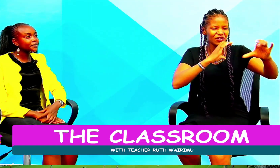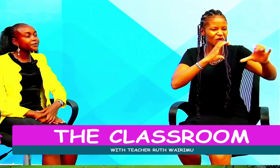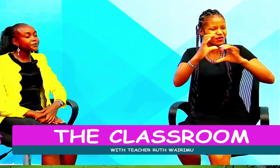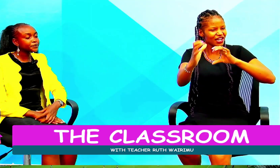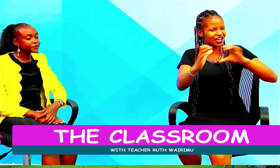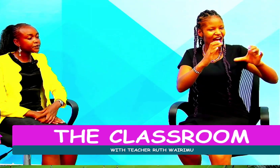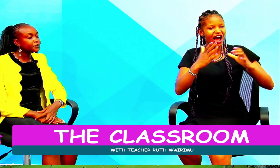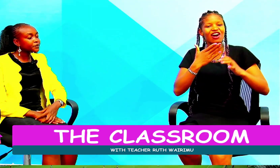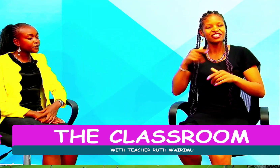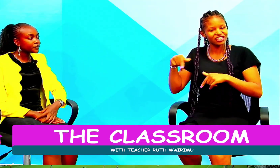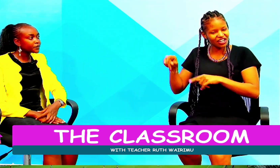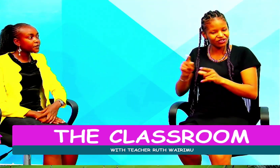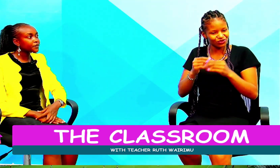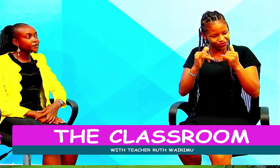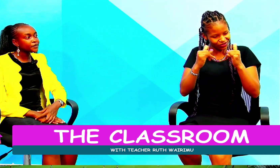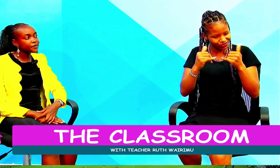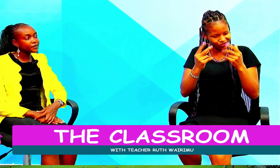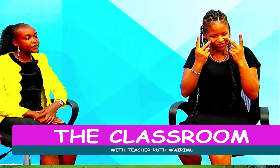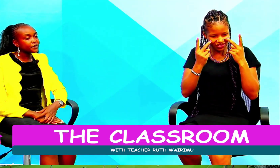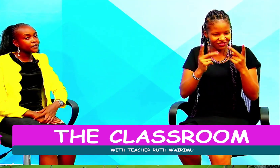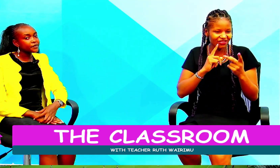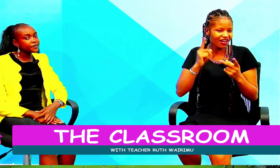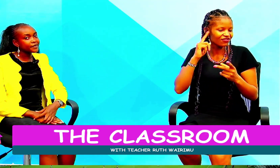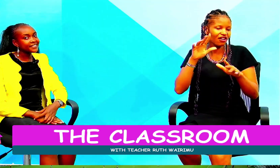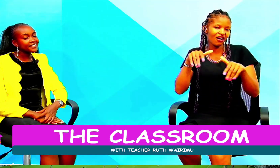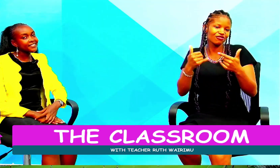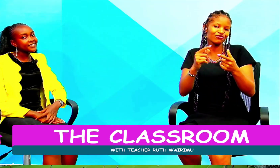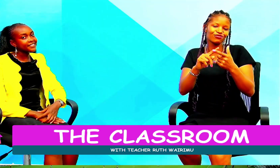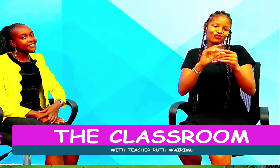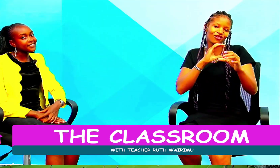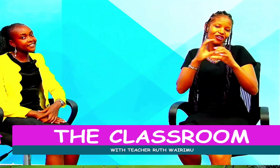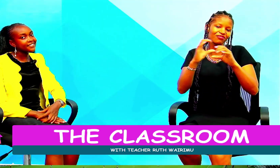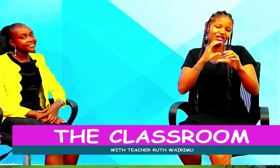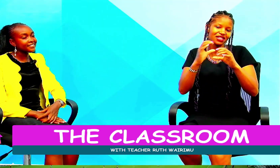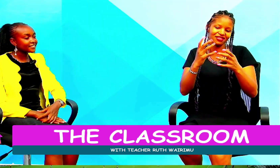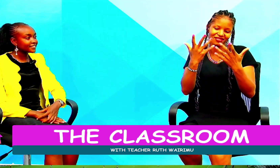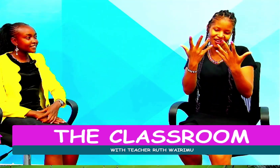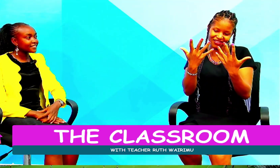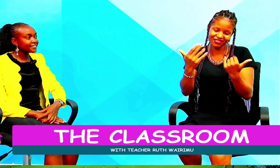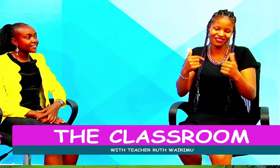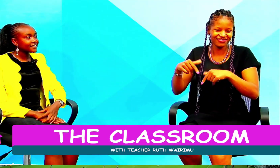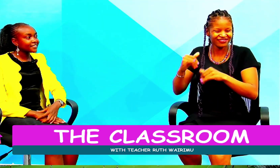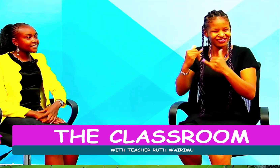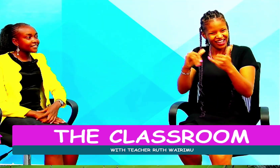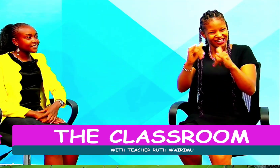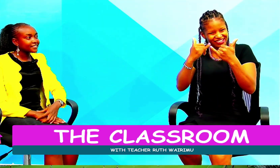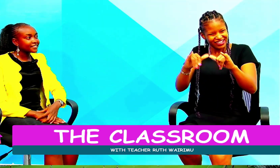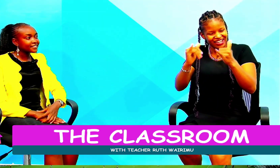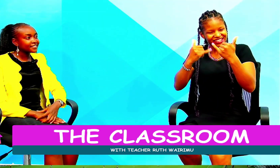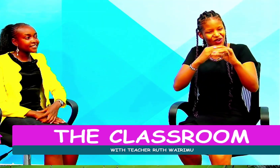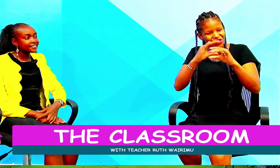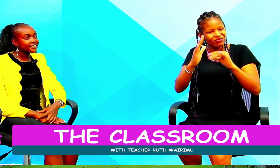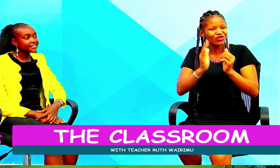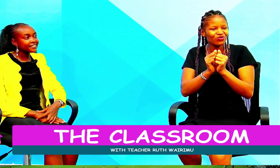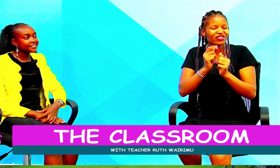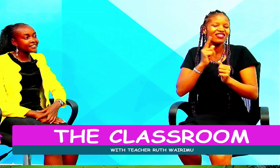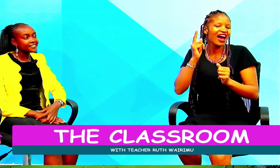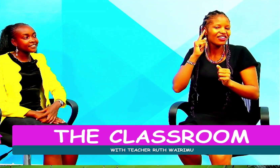society, who you can be able to help as you wanted to help your cousin